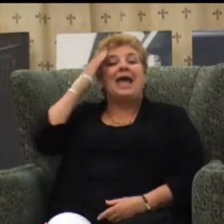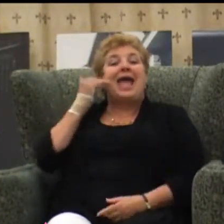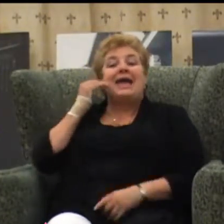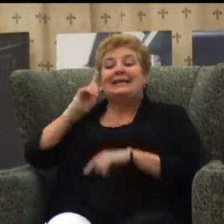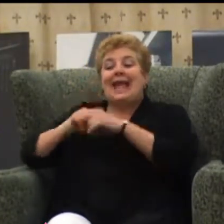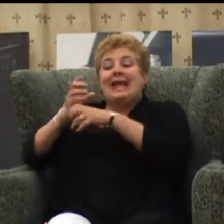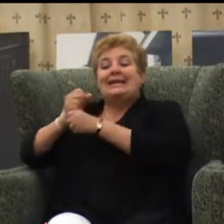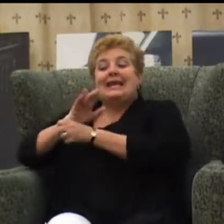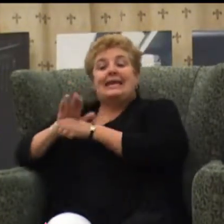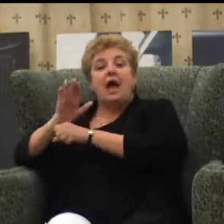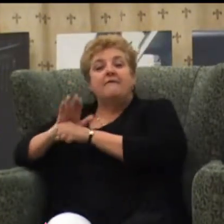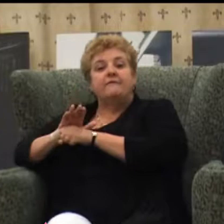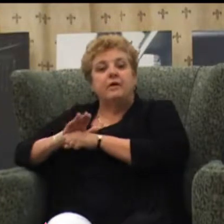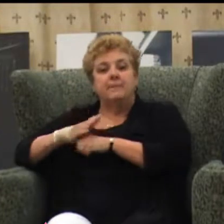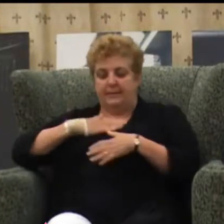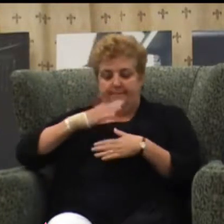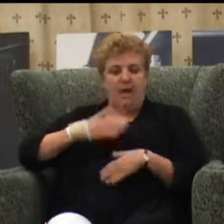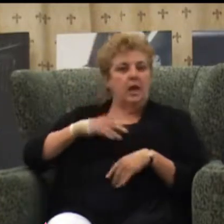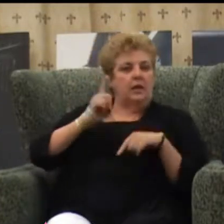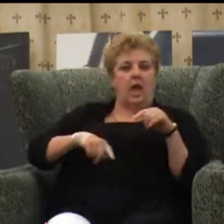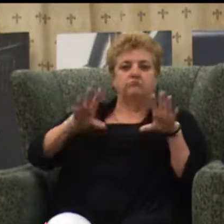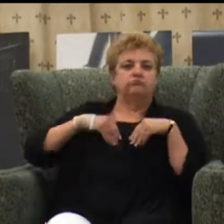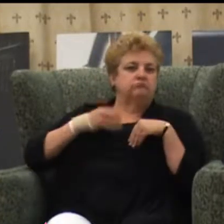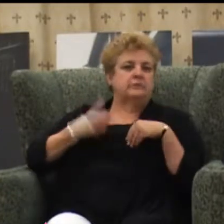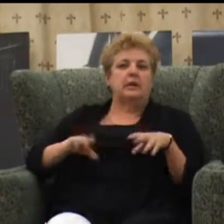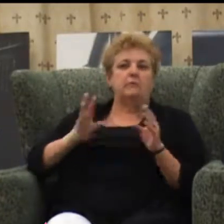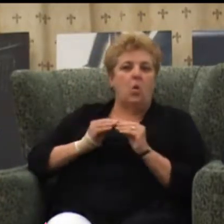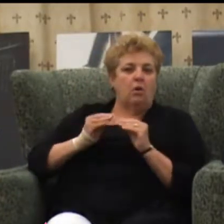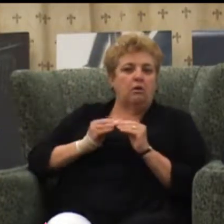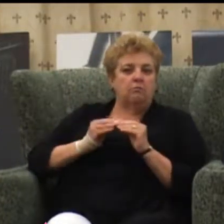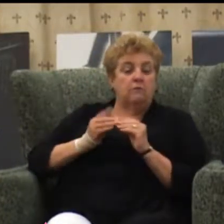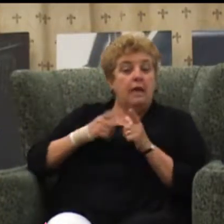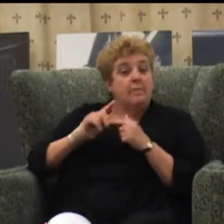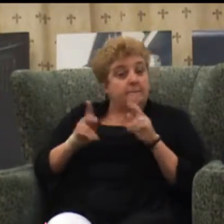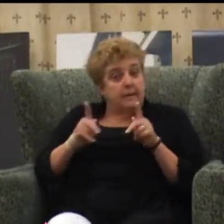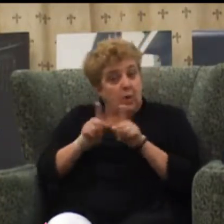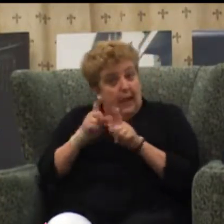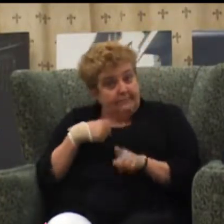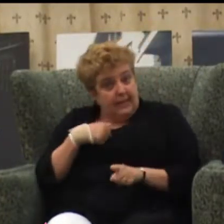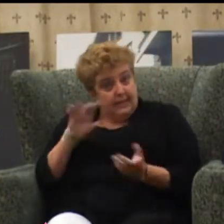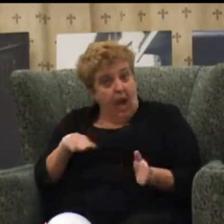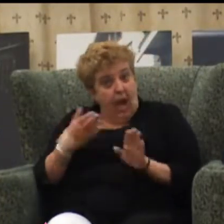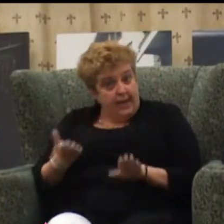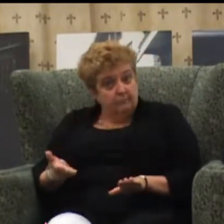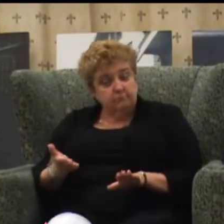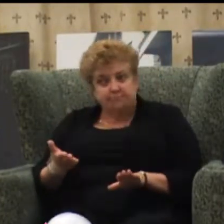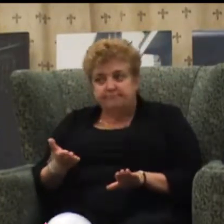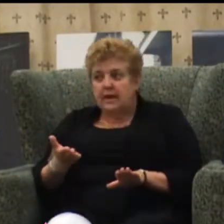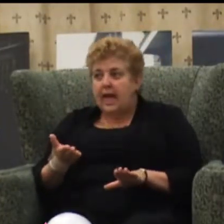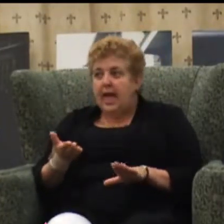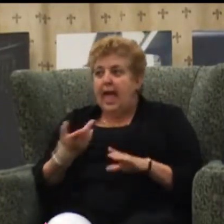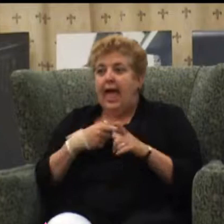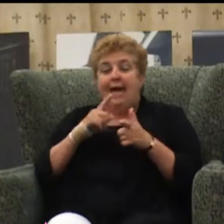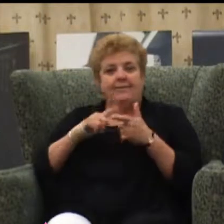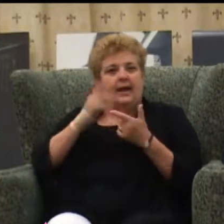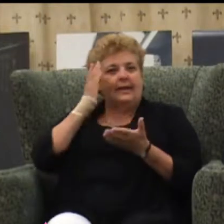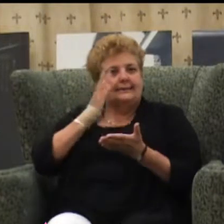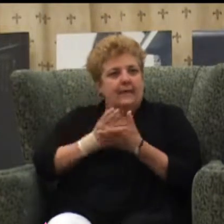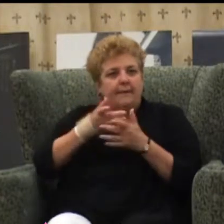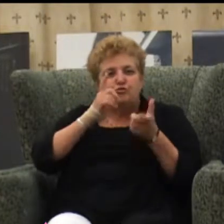body can't take any more. And then people like me die. And then I stop drinking and I have a whole nother